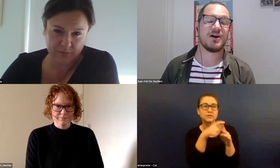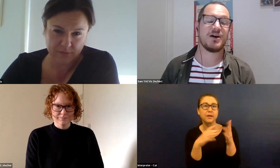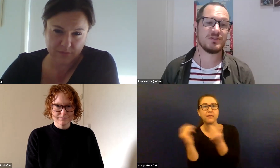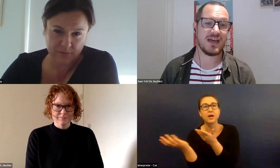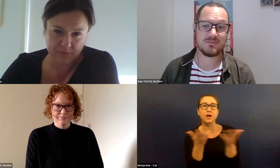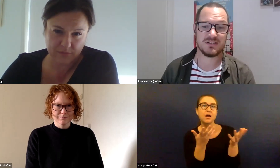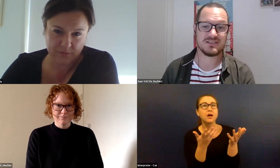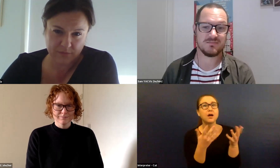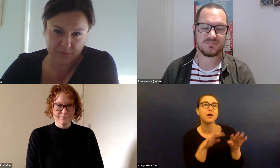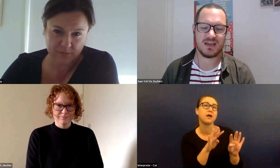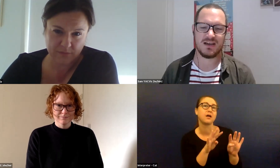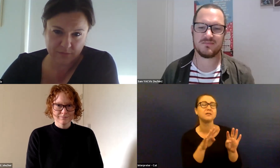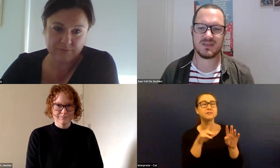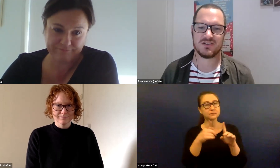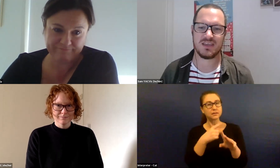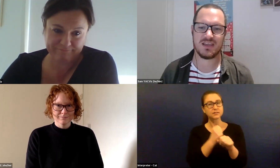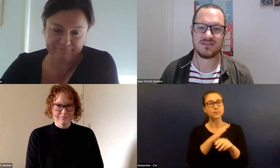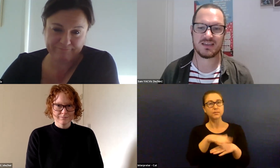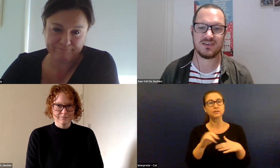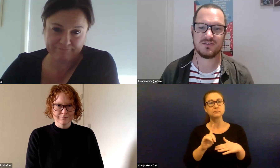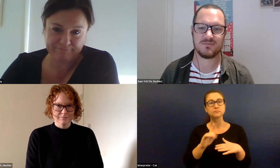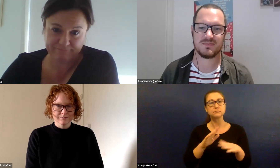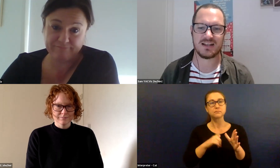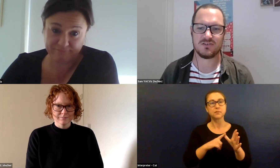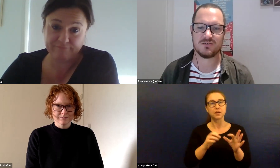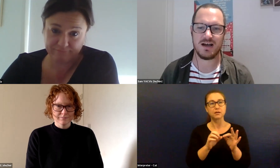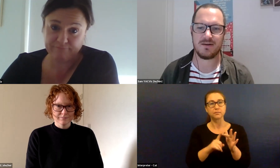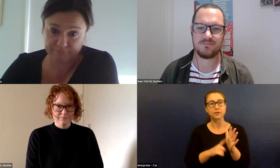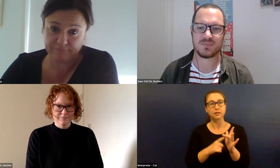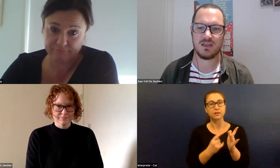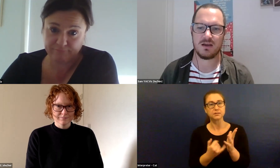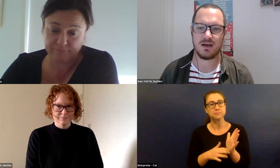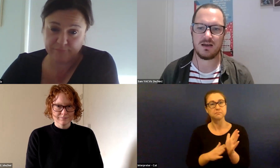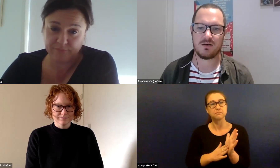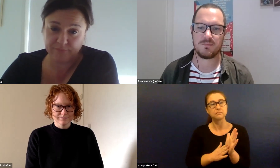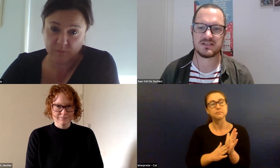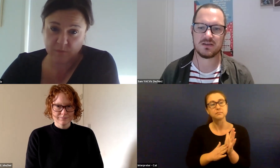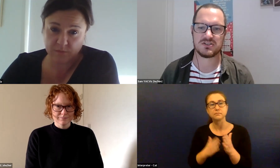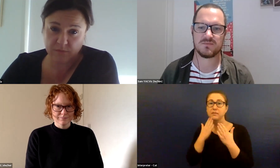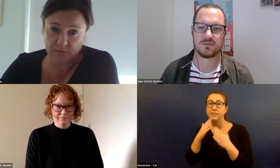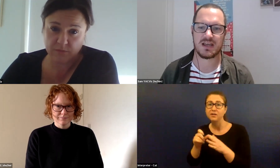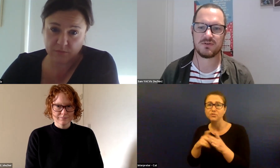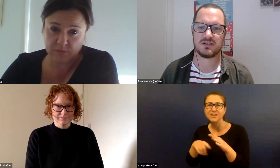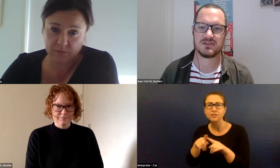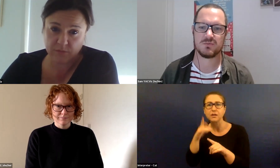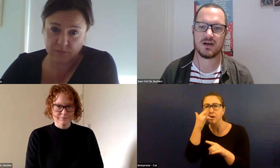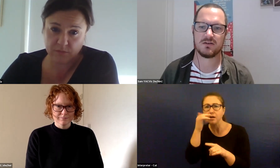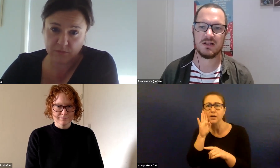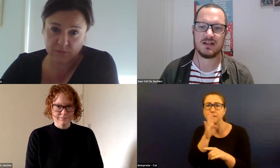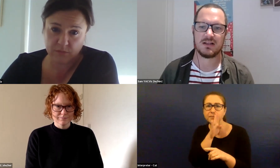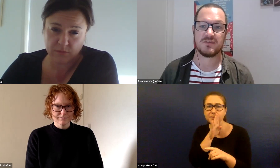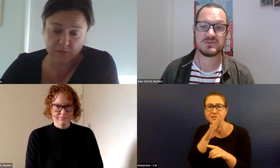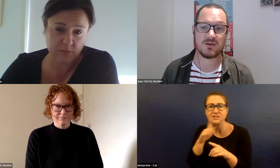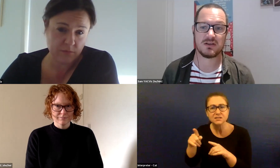It's an example of ableism. So yeah, thank you, Daniel. Oh, I missed a question from Catherine as